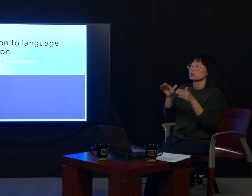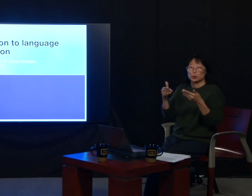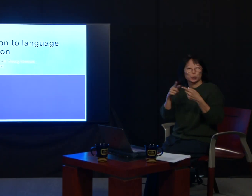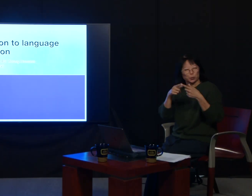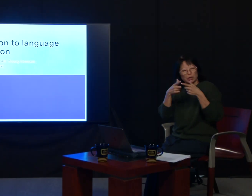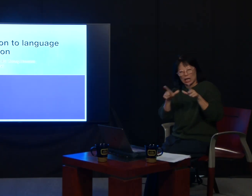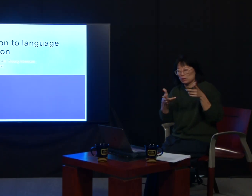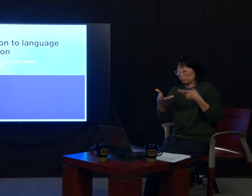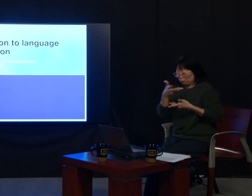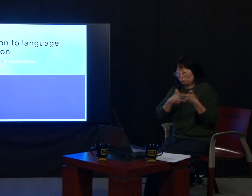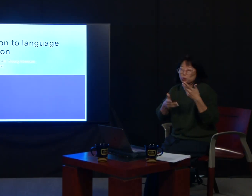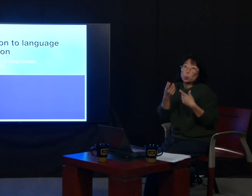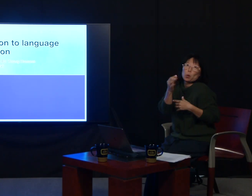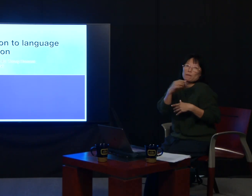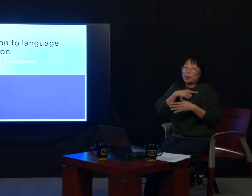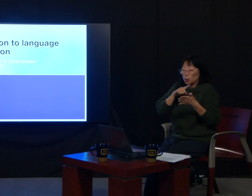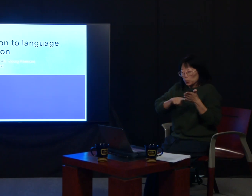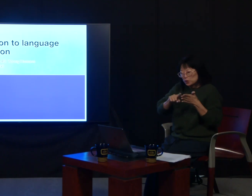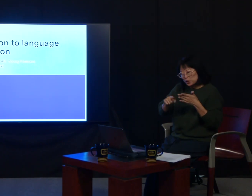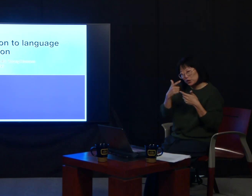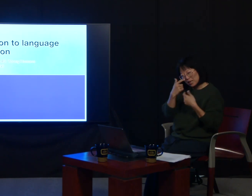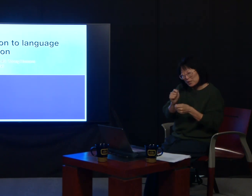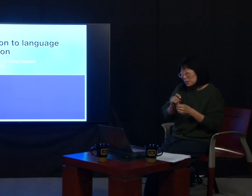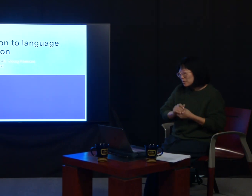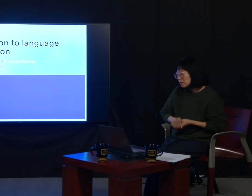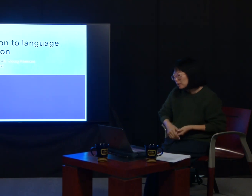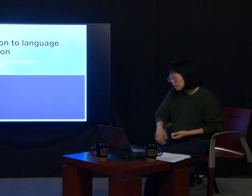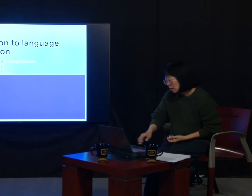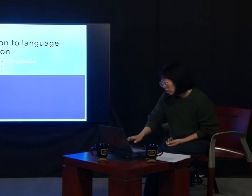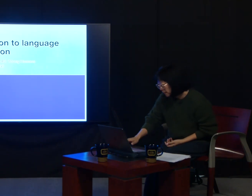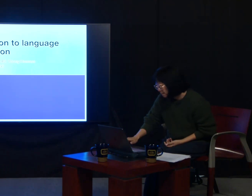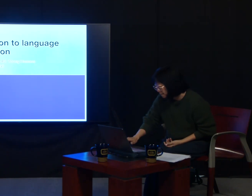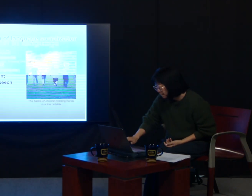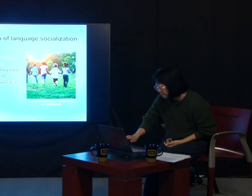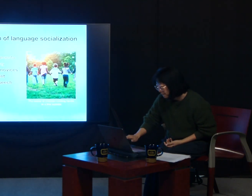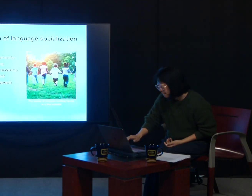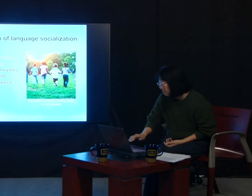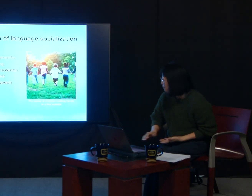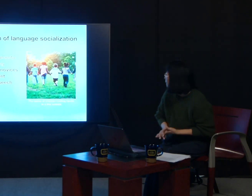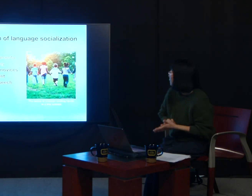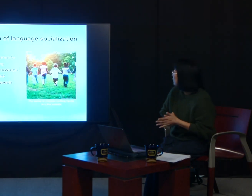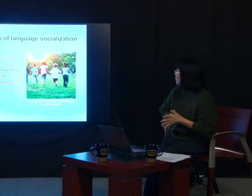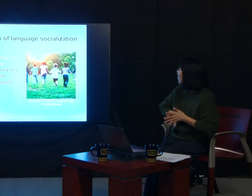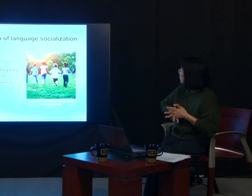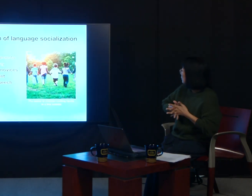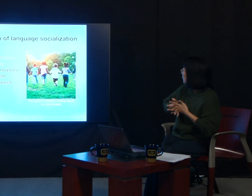this topic, Introduction to Language Socialization and my research interests.